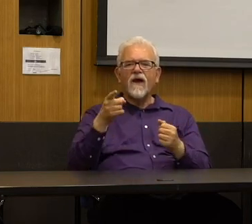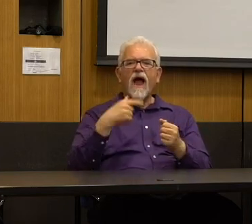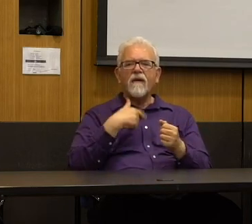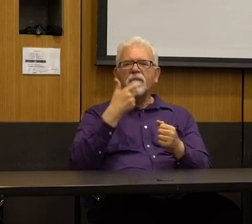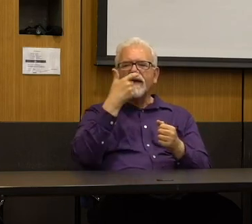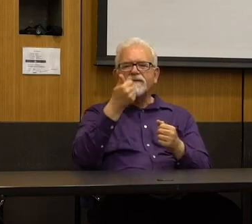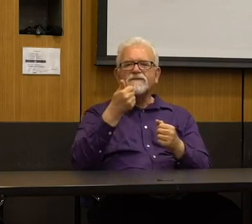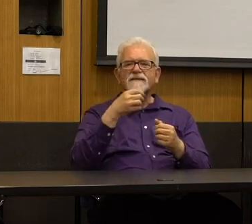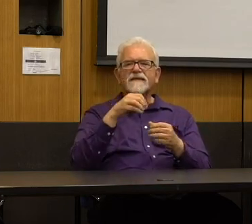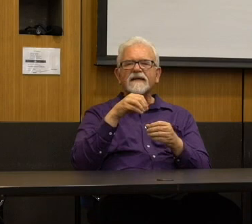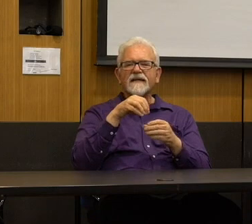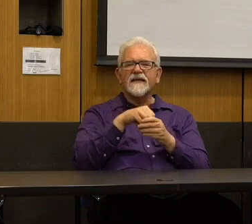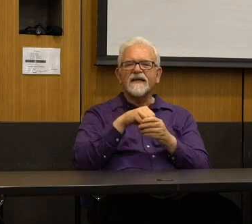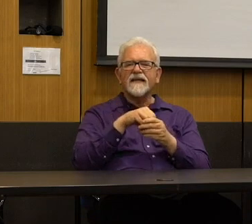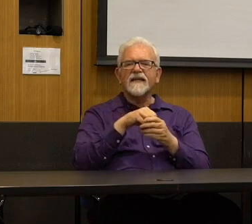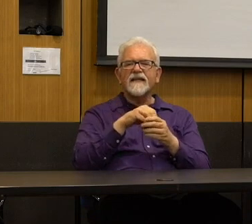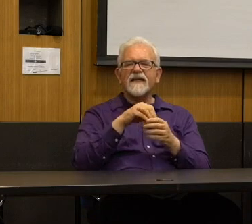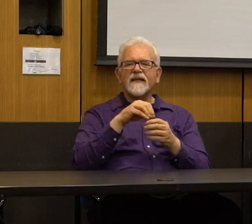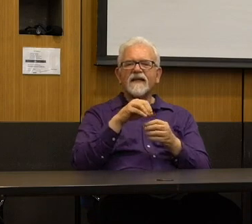interested in